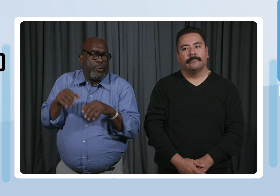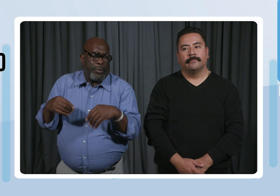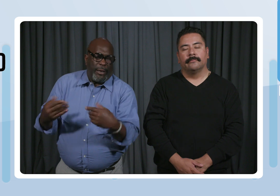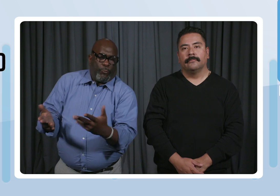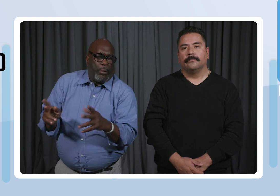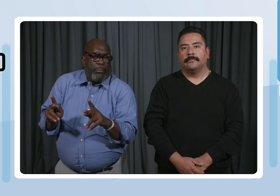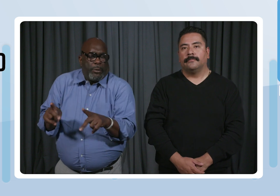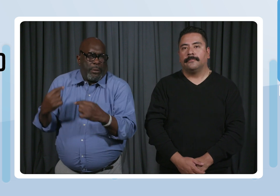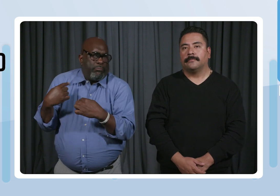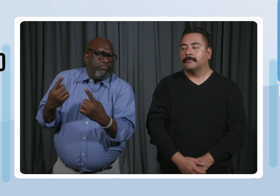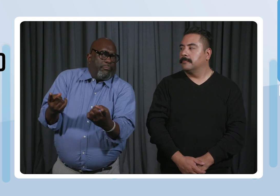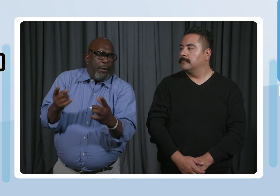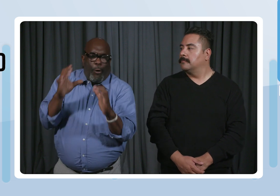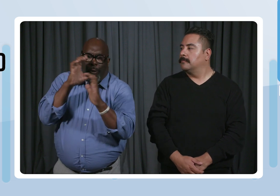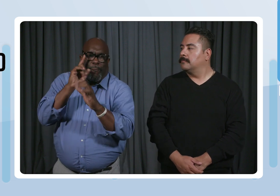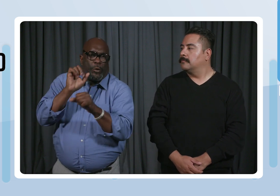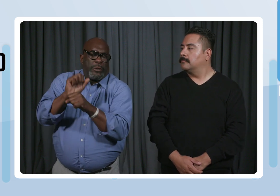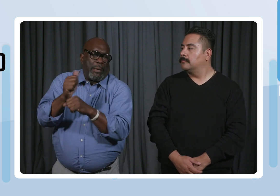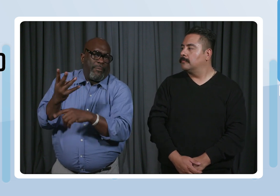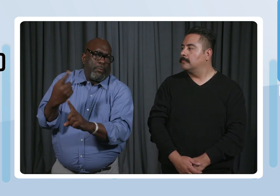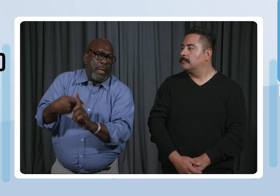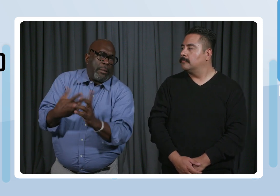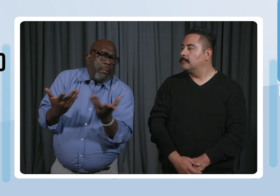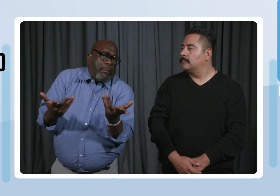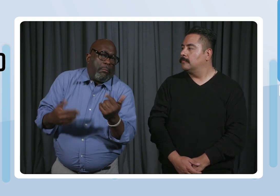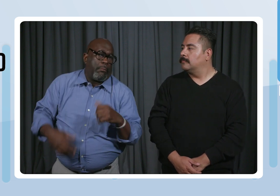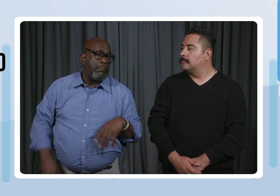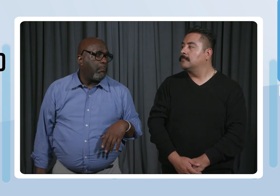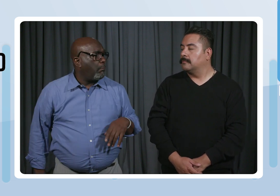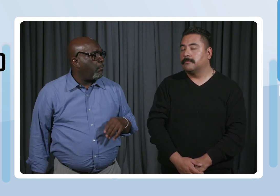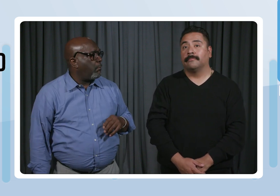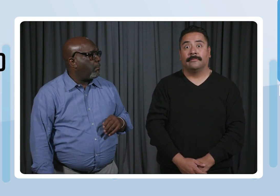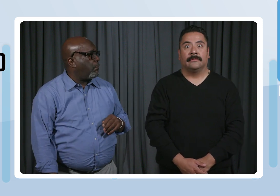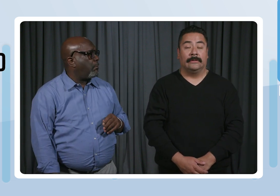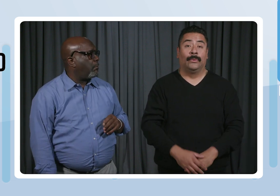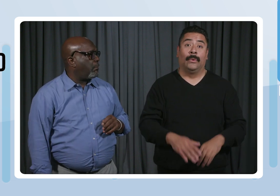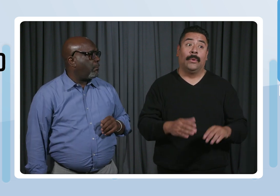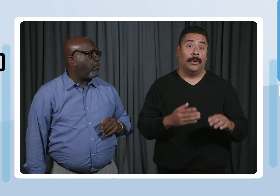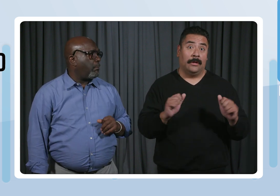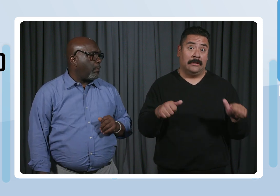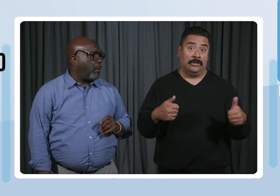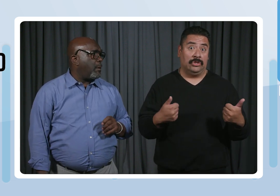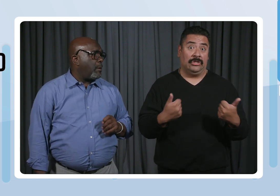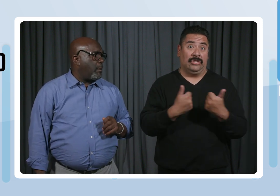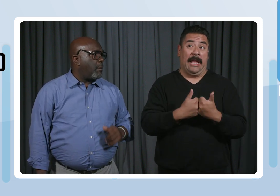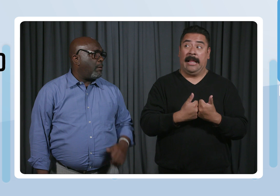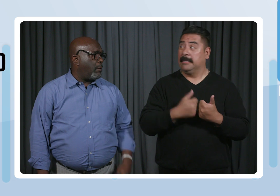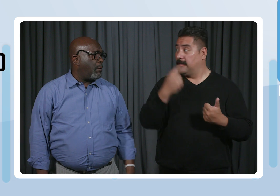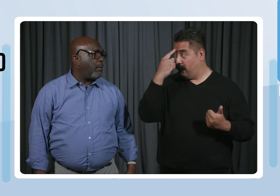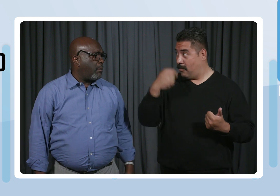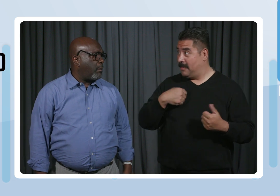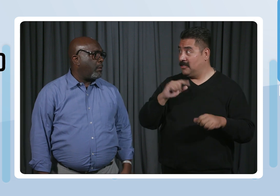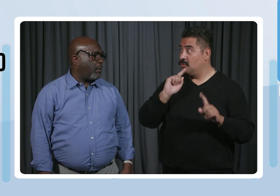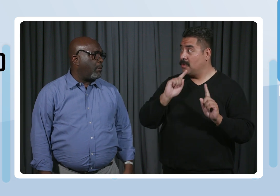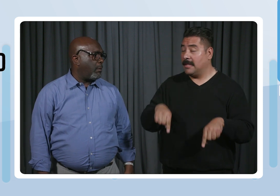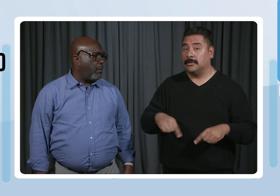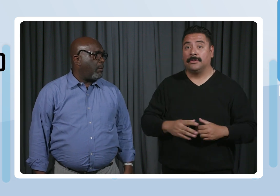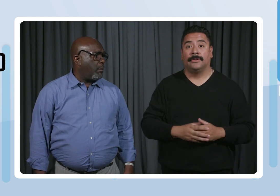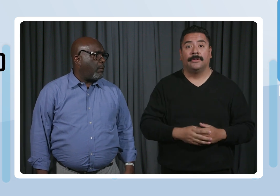maybe been looking for a job for several months. This is so challenging for me to answer